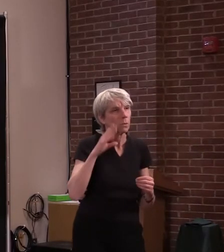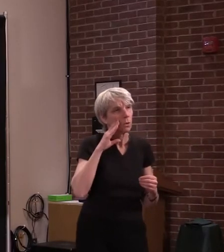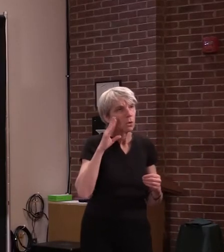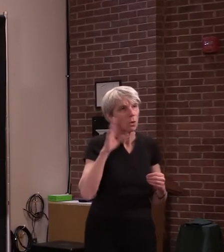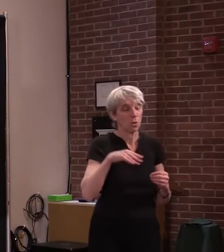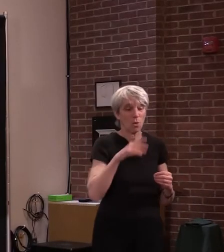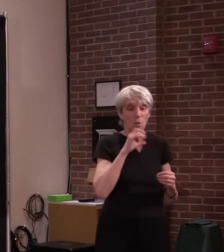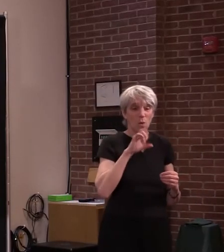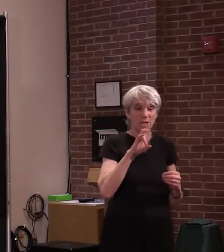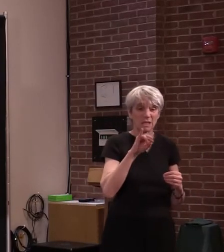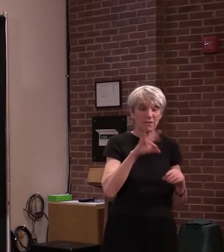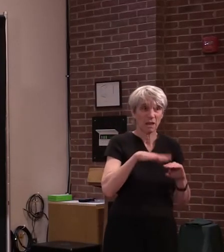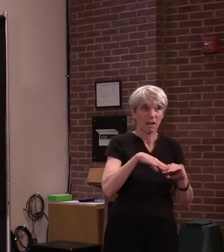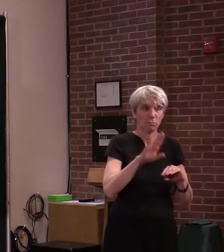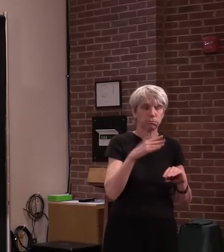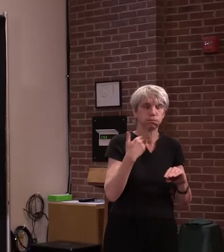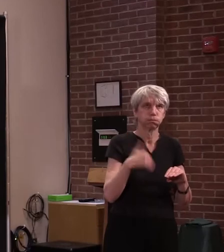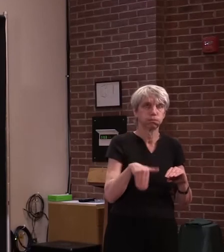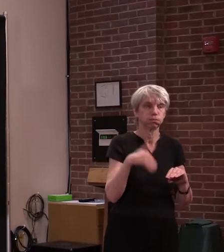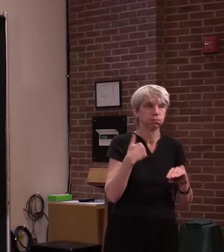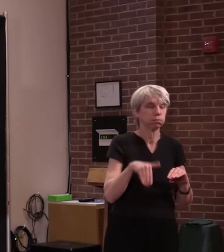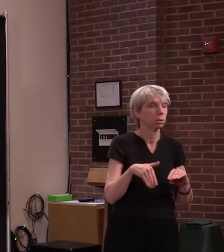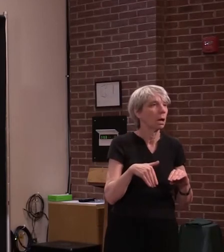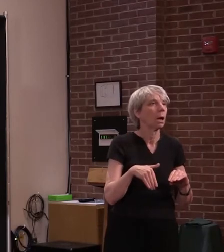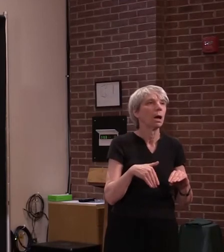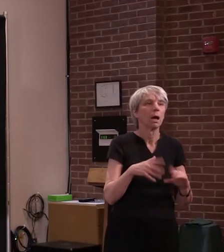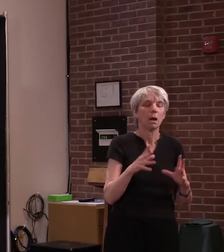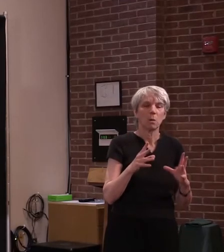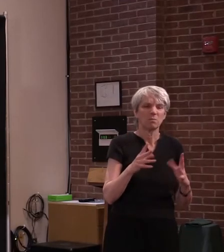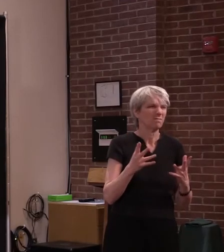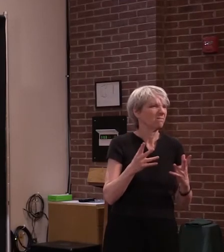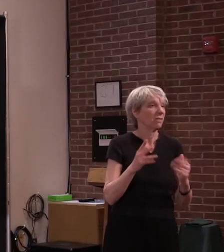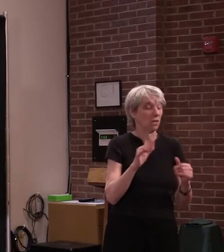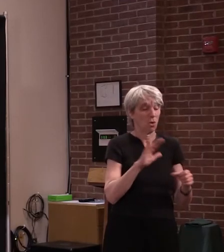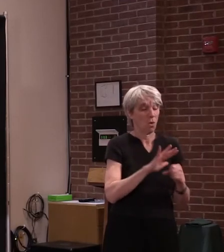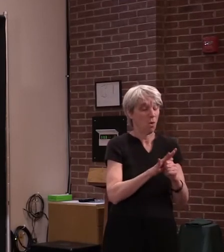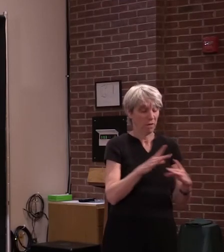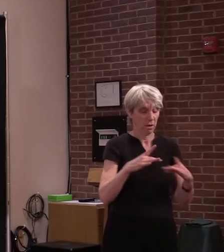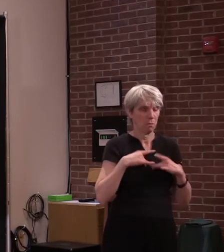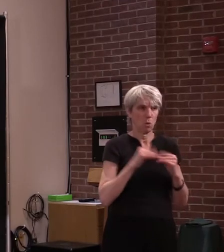to 100 cohort is much more at risk.